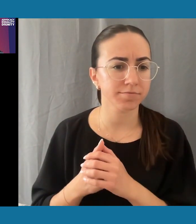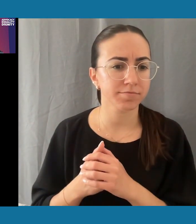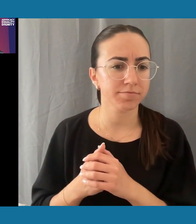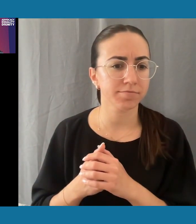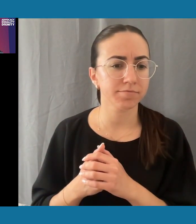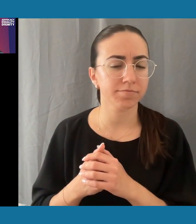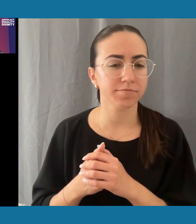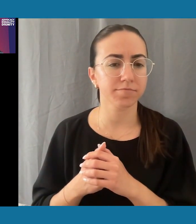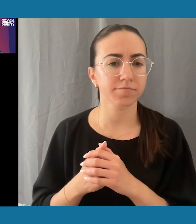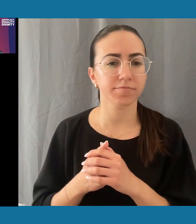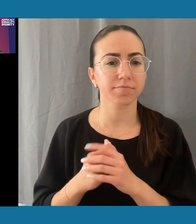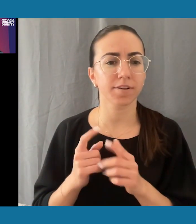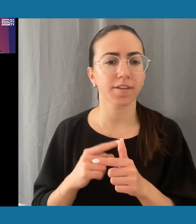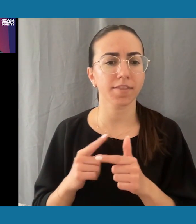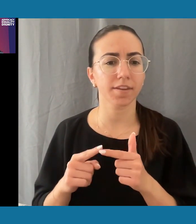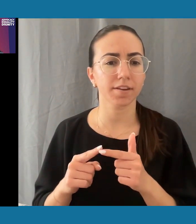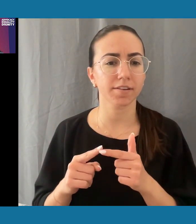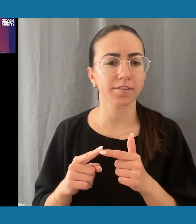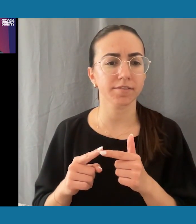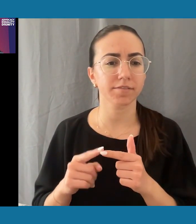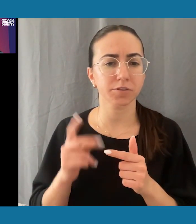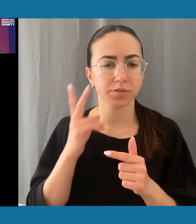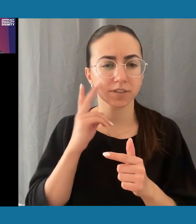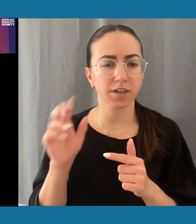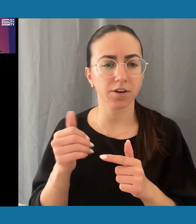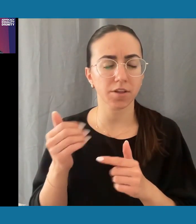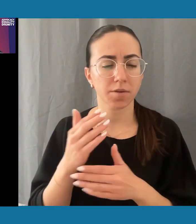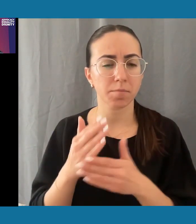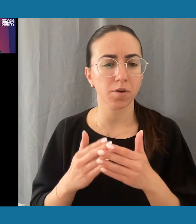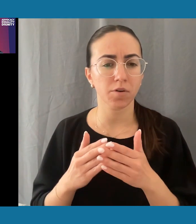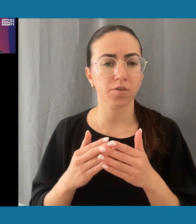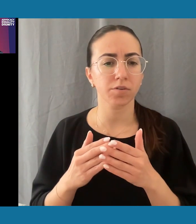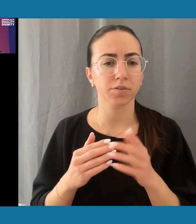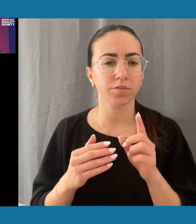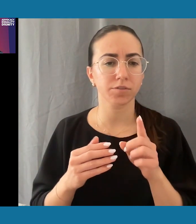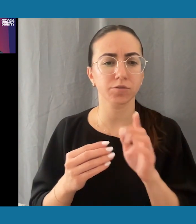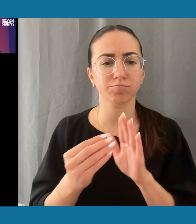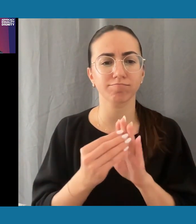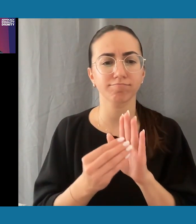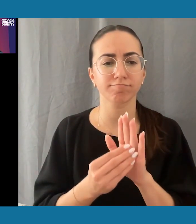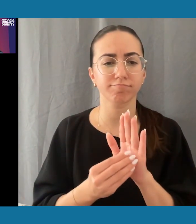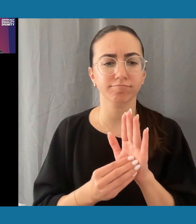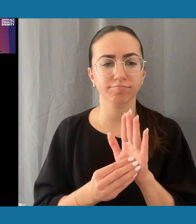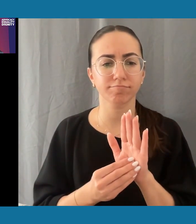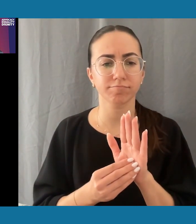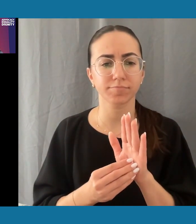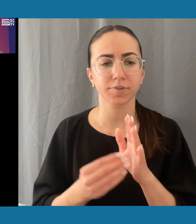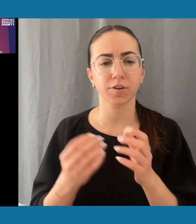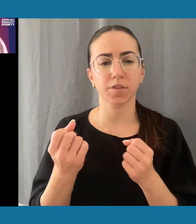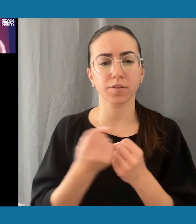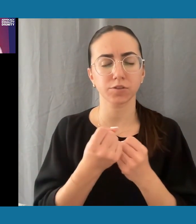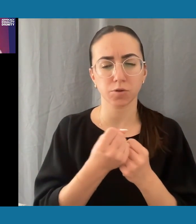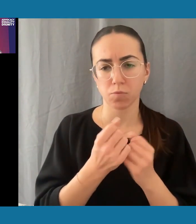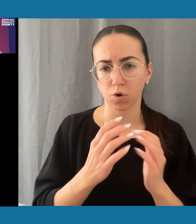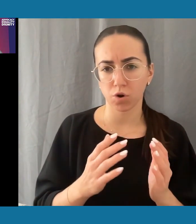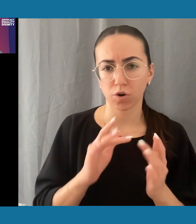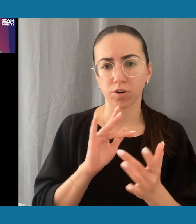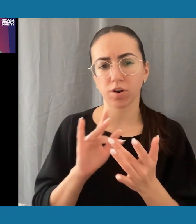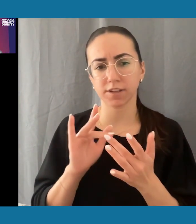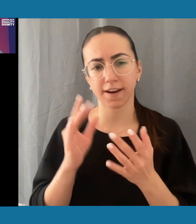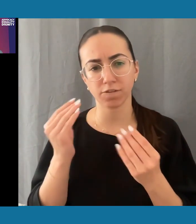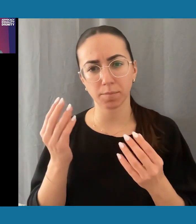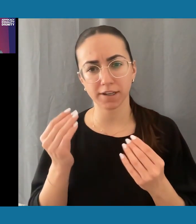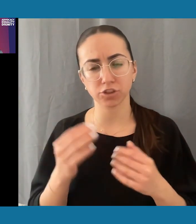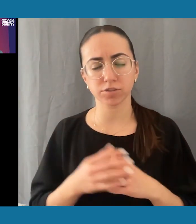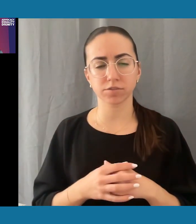section where you're listing out the supporters and their contact information and specifying for each